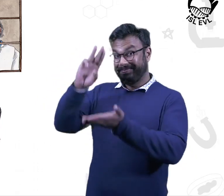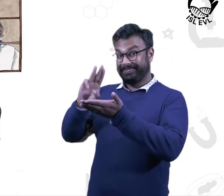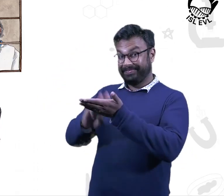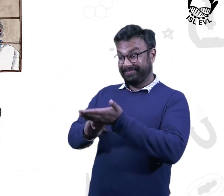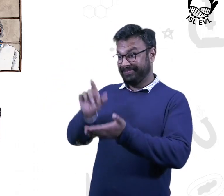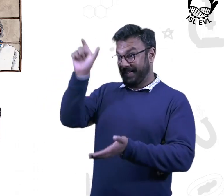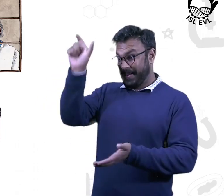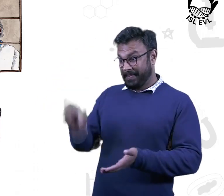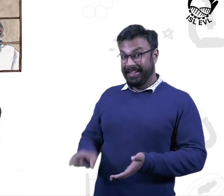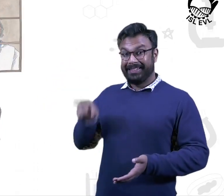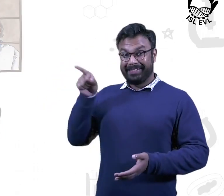research.